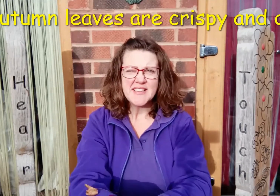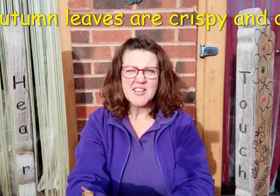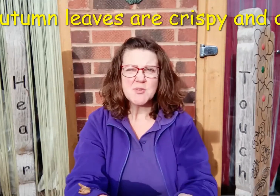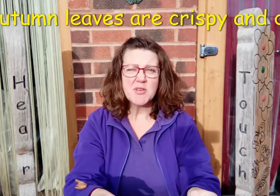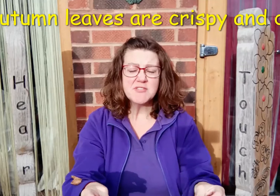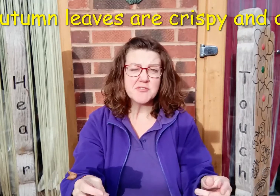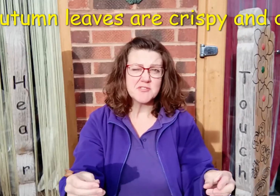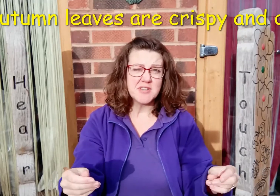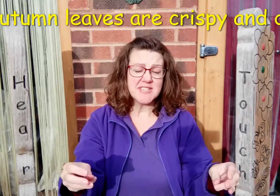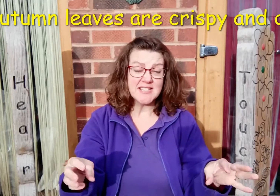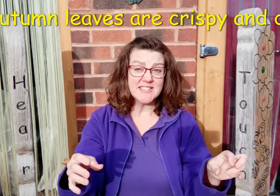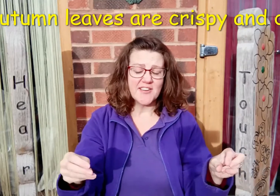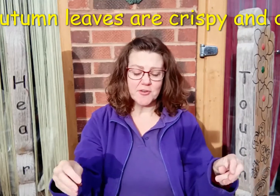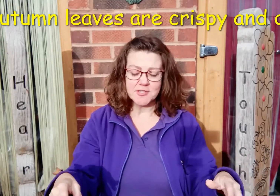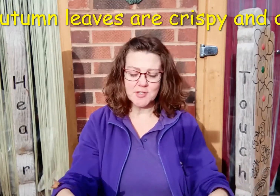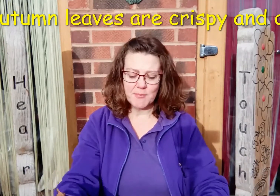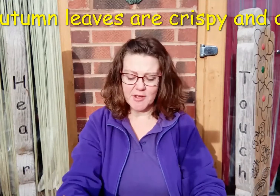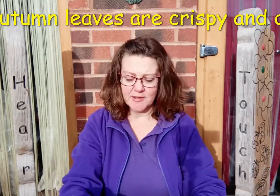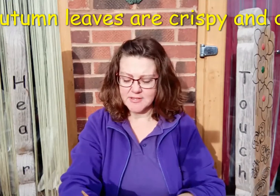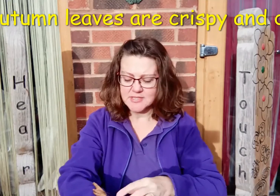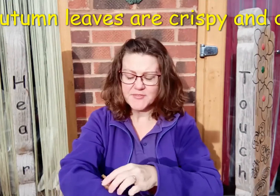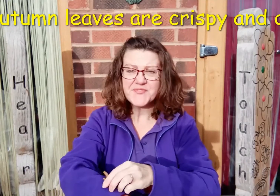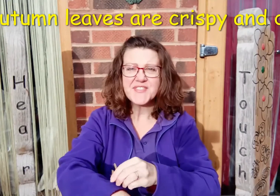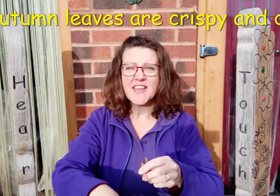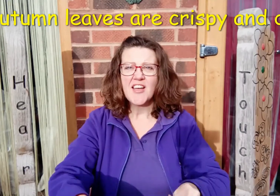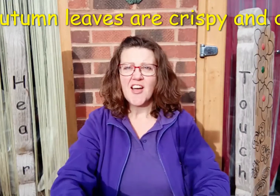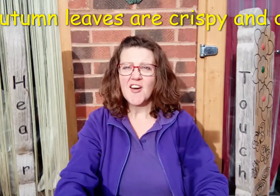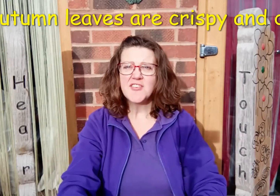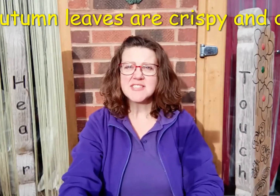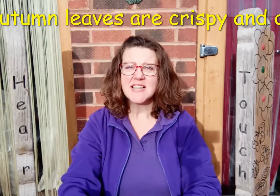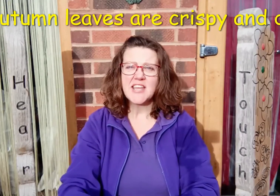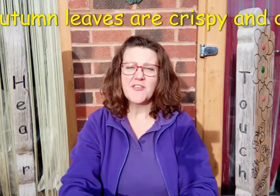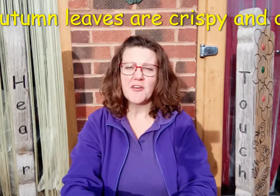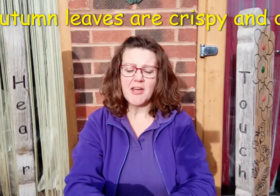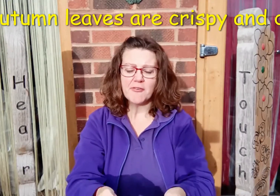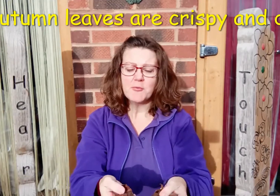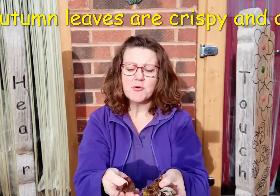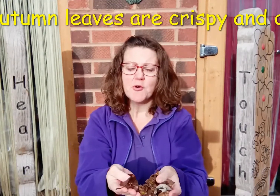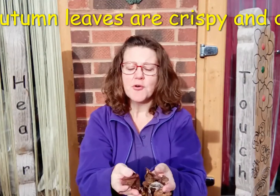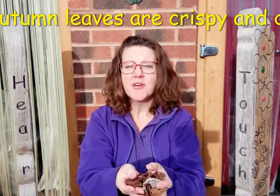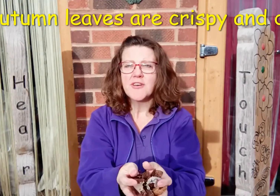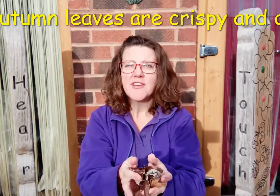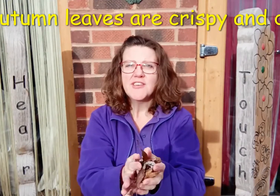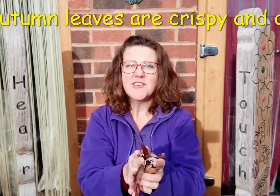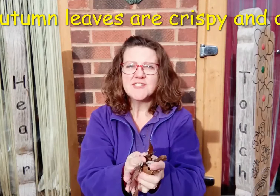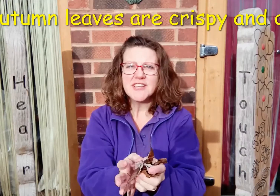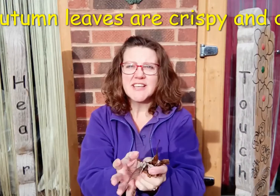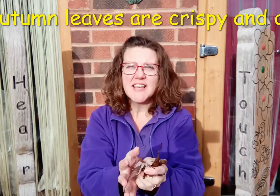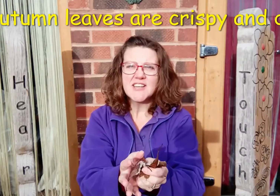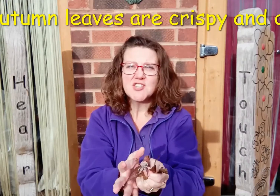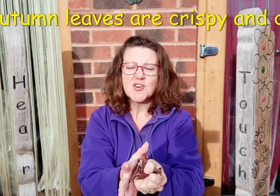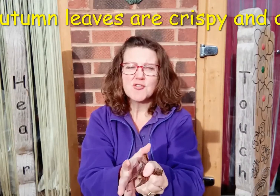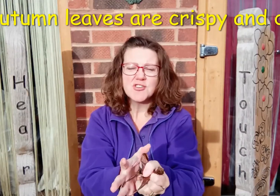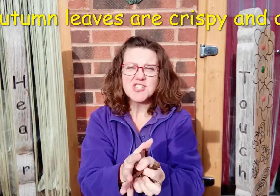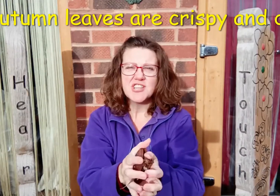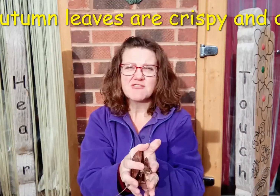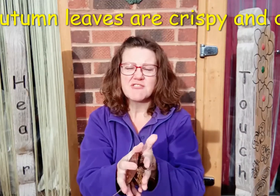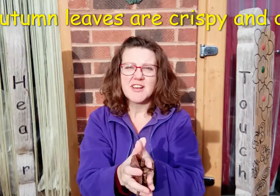autumn. It's a beautiful sunny day today. I've got the sun in my eyes. Obviously, if you're out for a walk, you could sing it as you're crunching through the